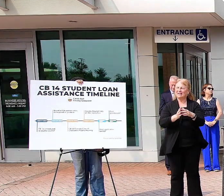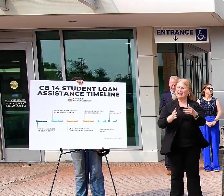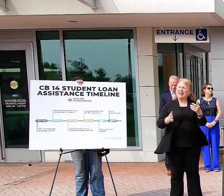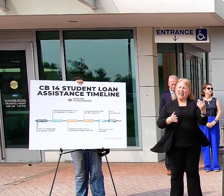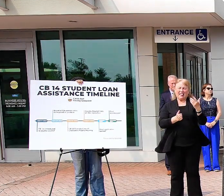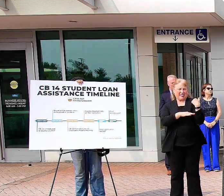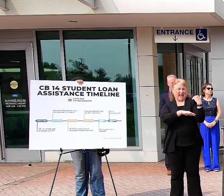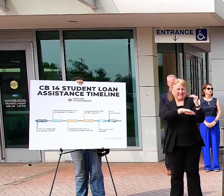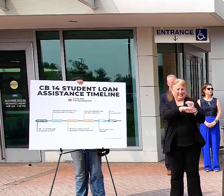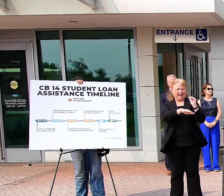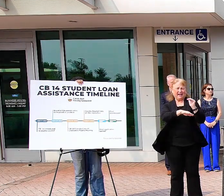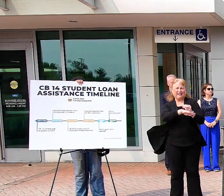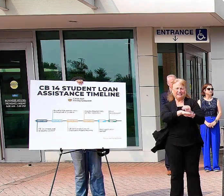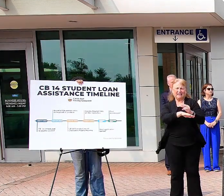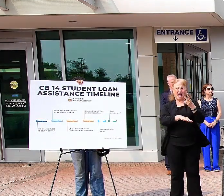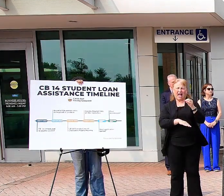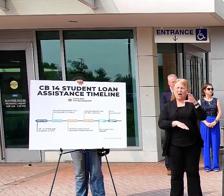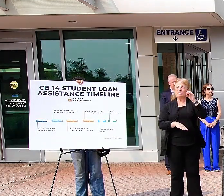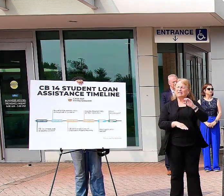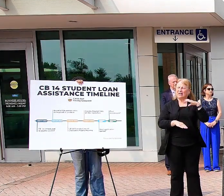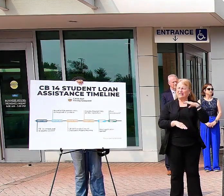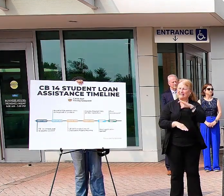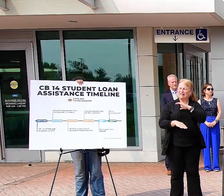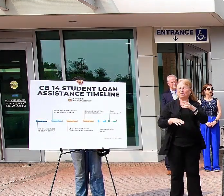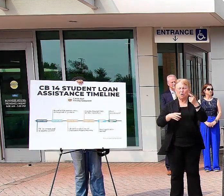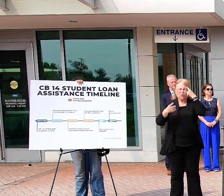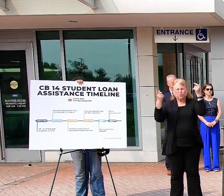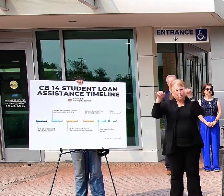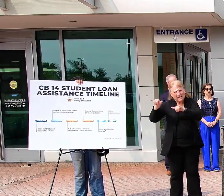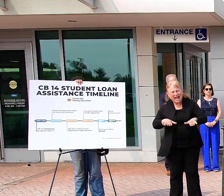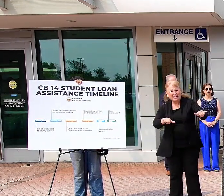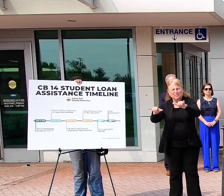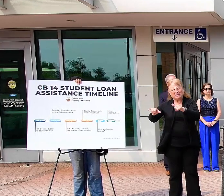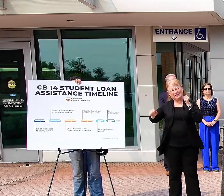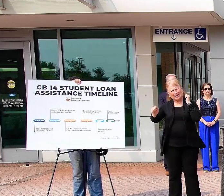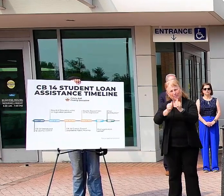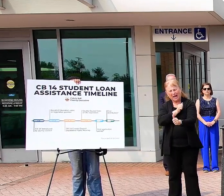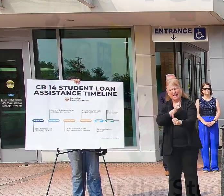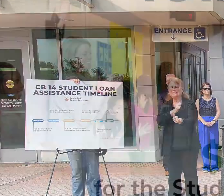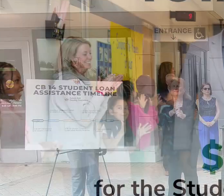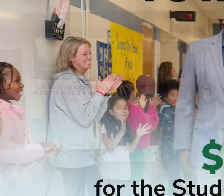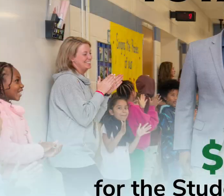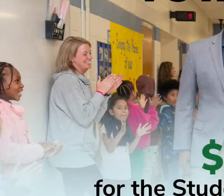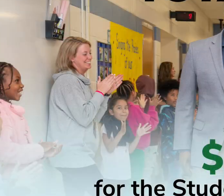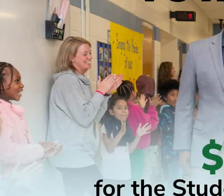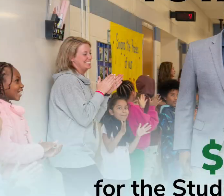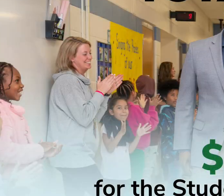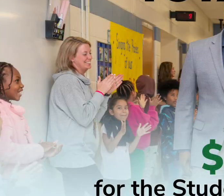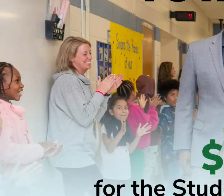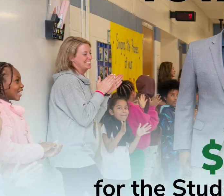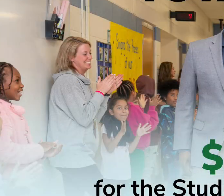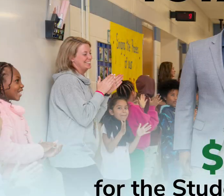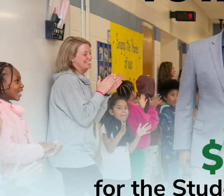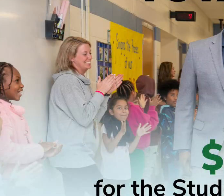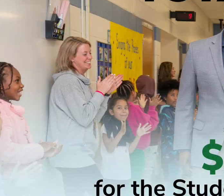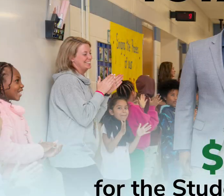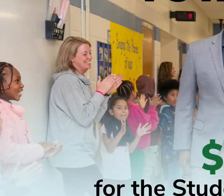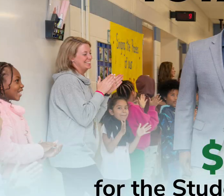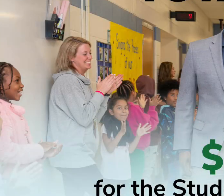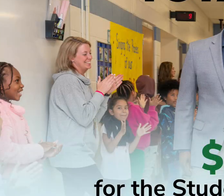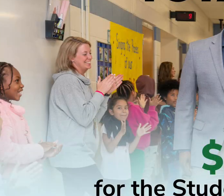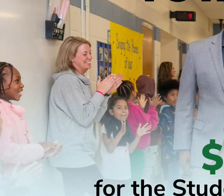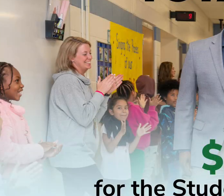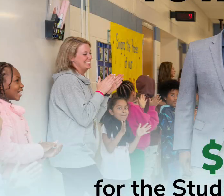Just last night, our Howard County Council unanimously passed my legislation dedicating $1.5